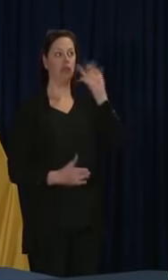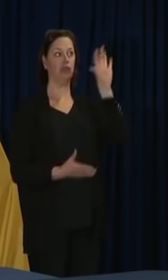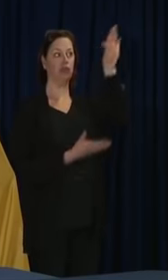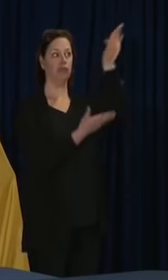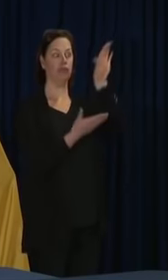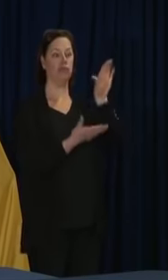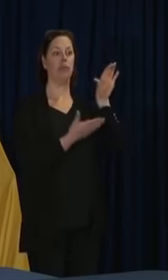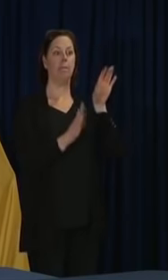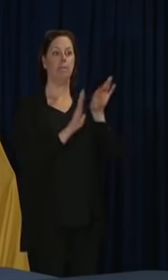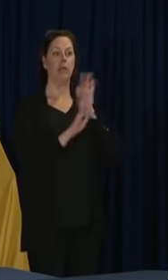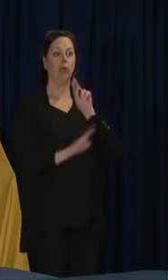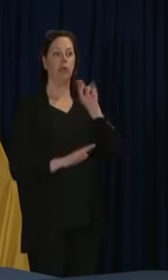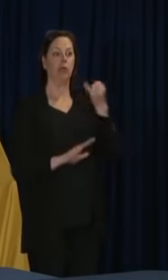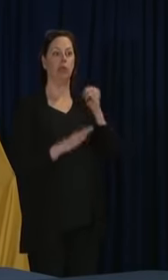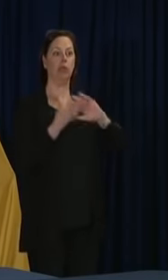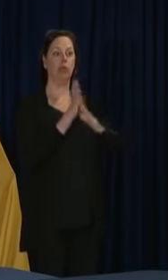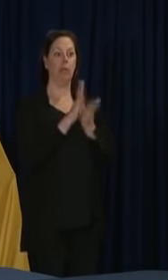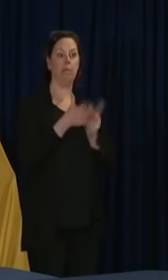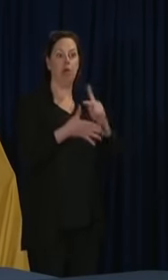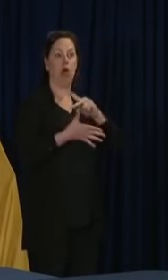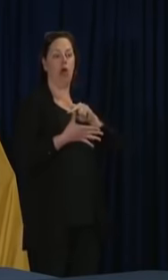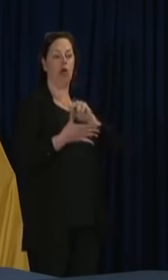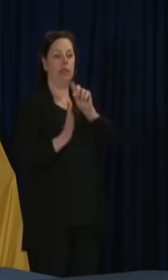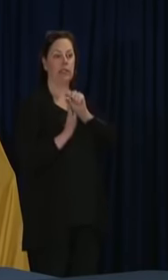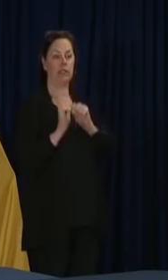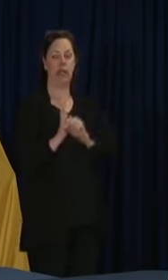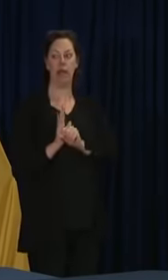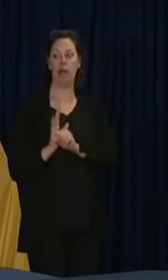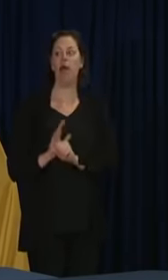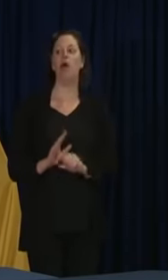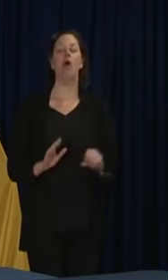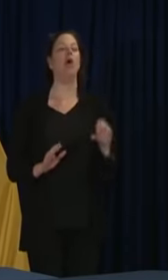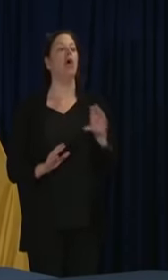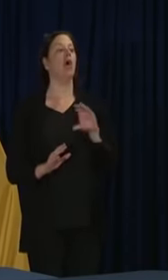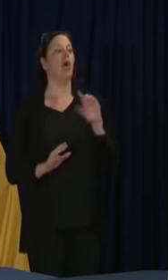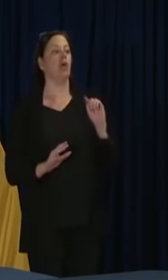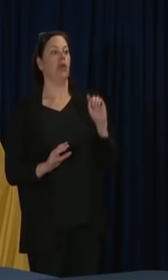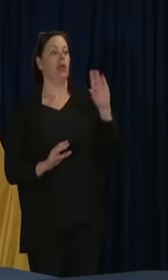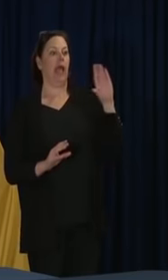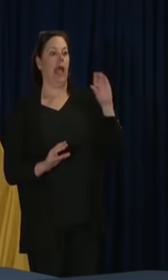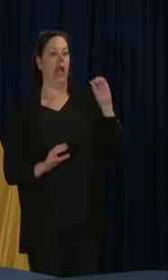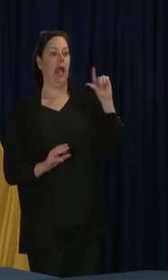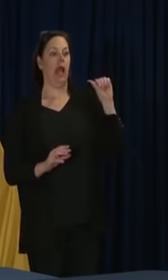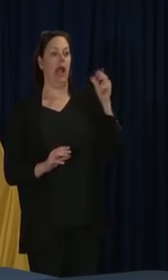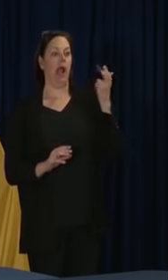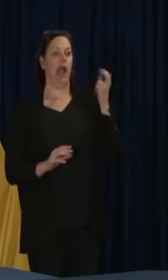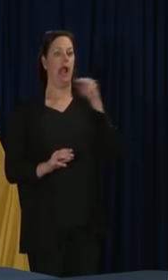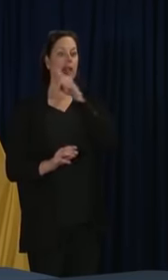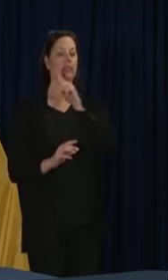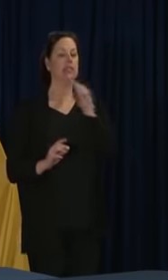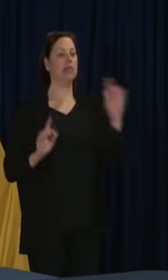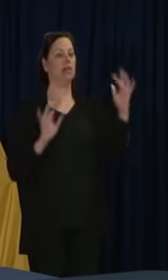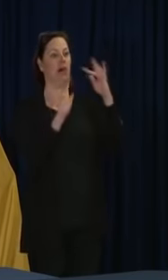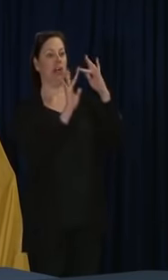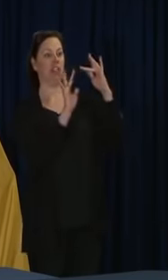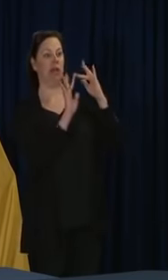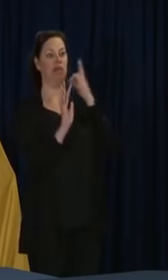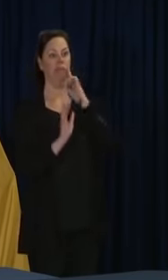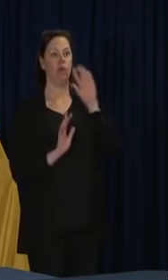one of their 12 priority states, and Colonel Callahan is the principal point of contact with that. And I think